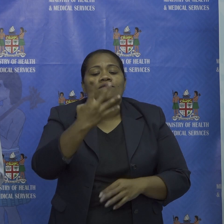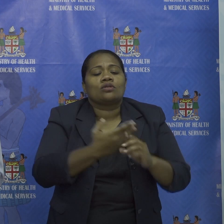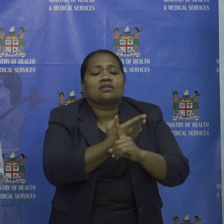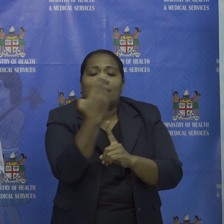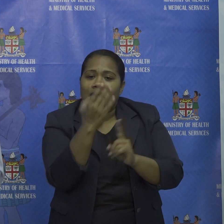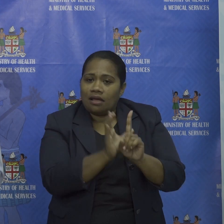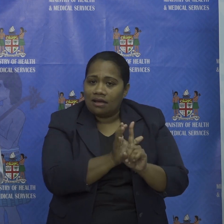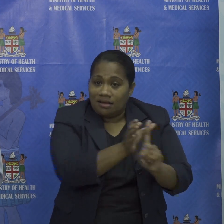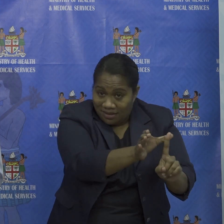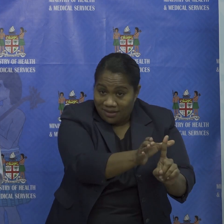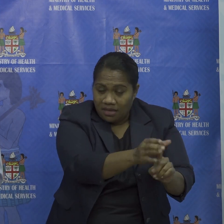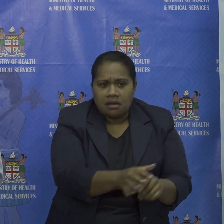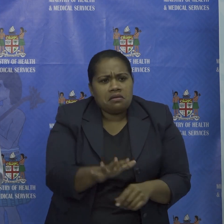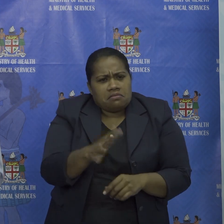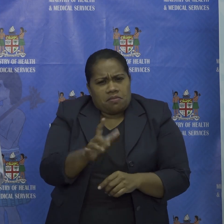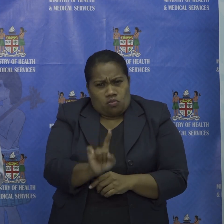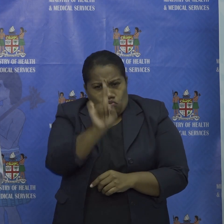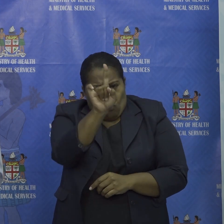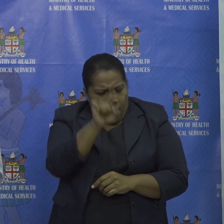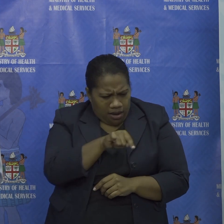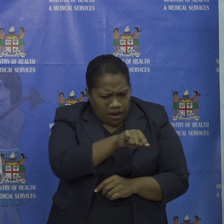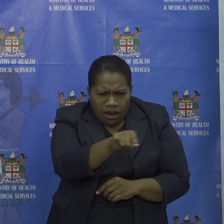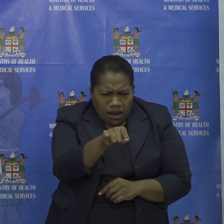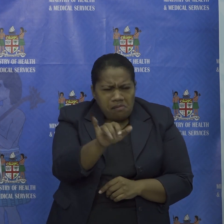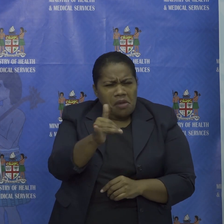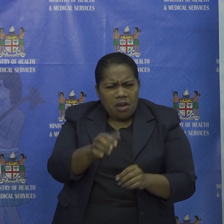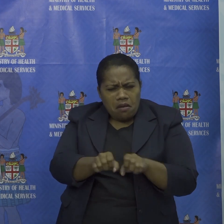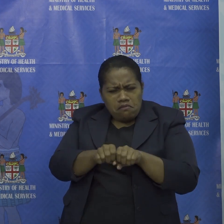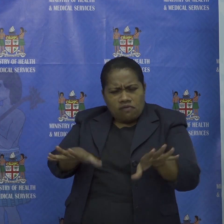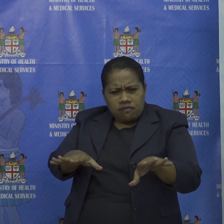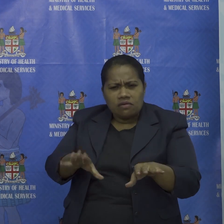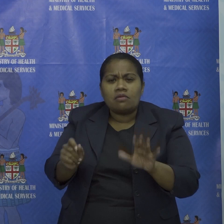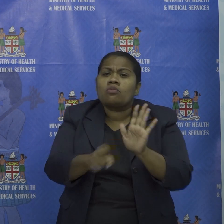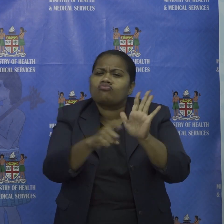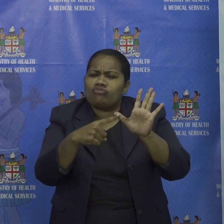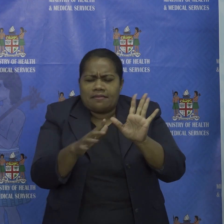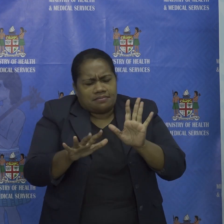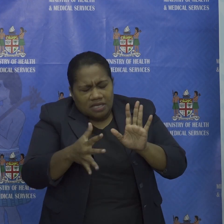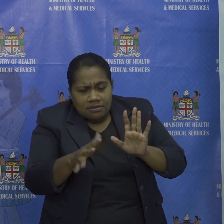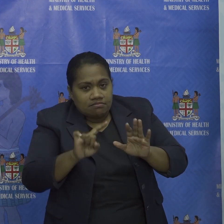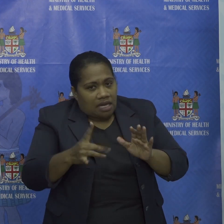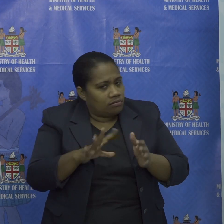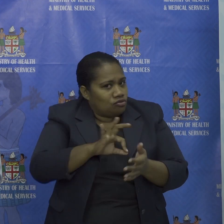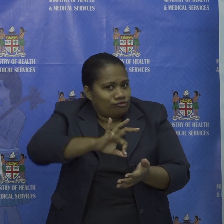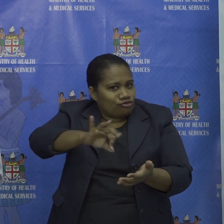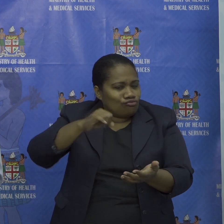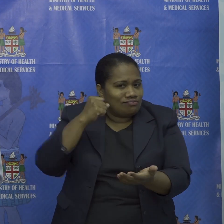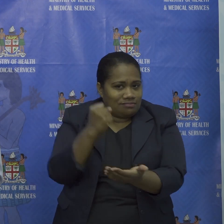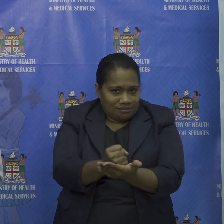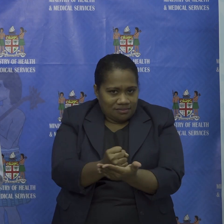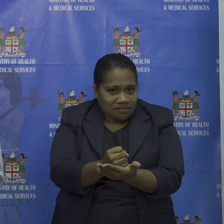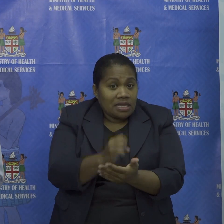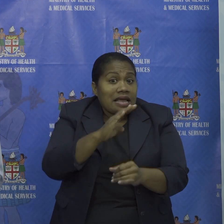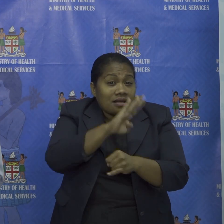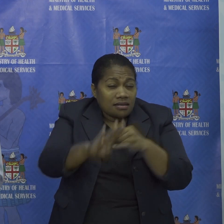these cases may be the source of the outbreak in Ra. We simply won't know for sure until these restarted periods of quarantine are